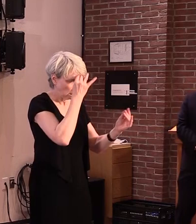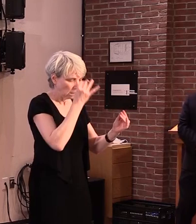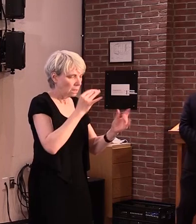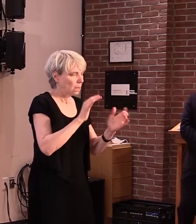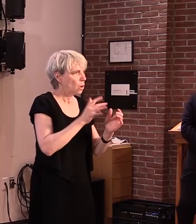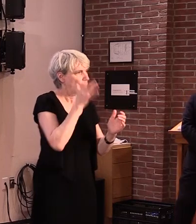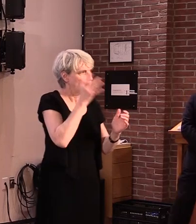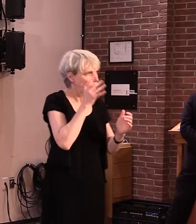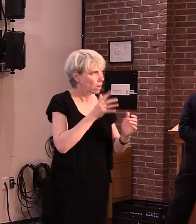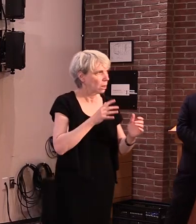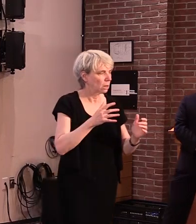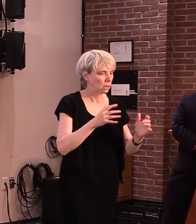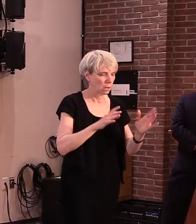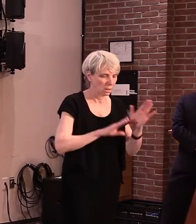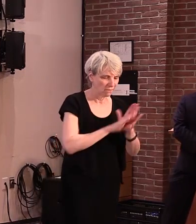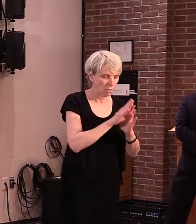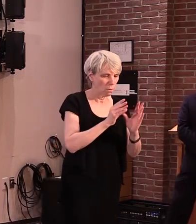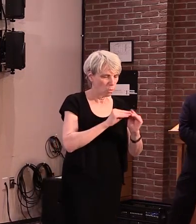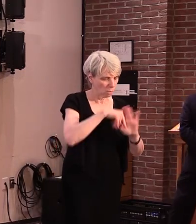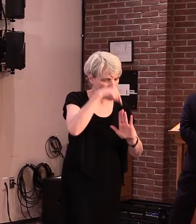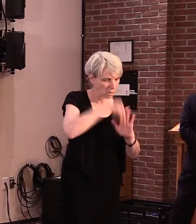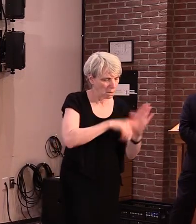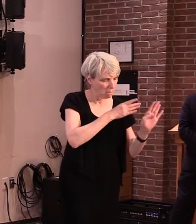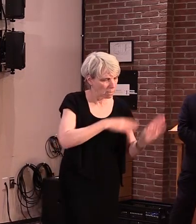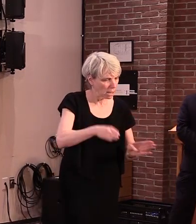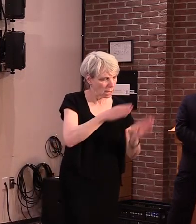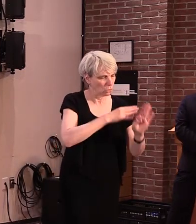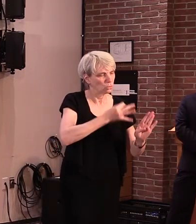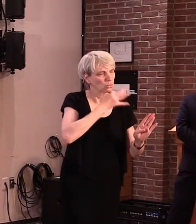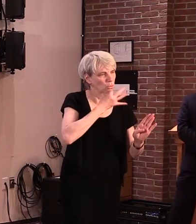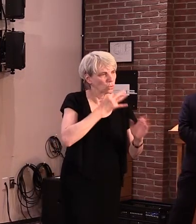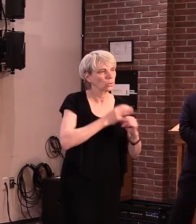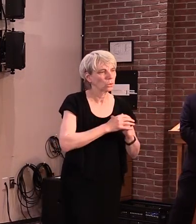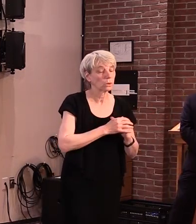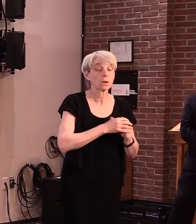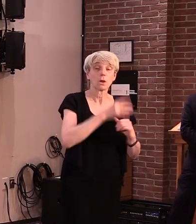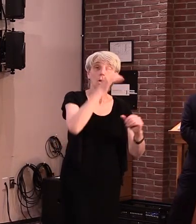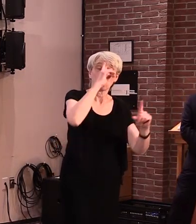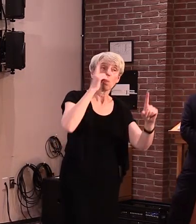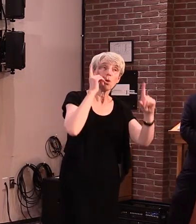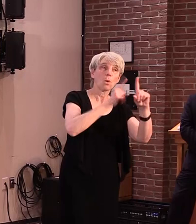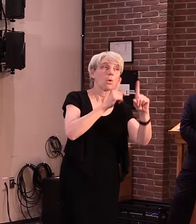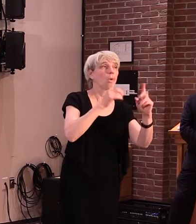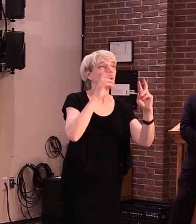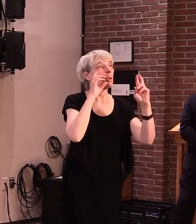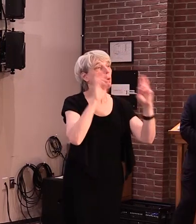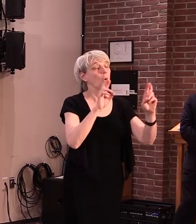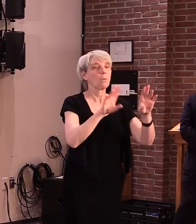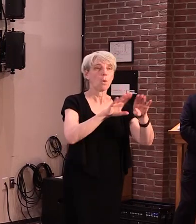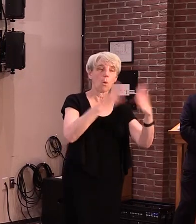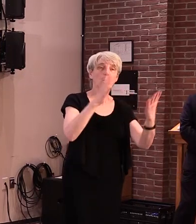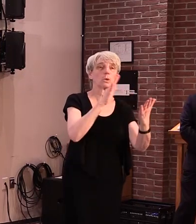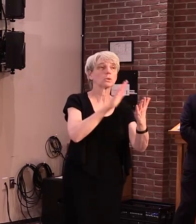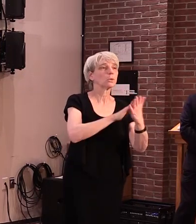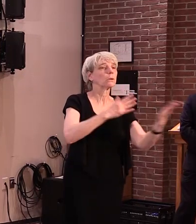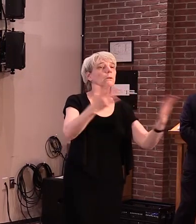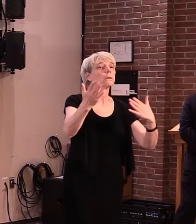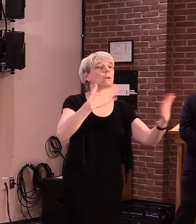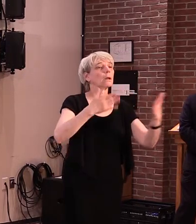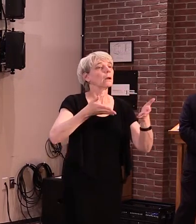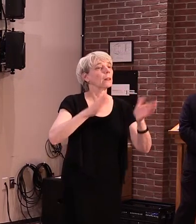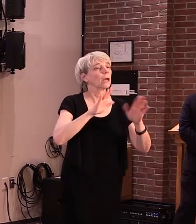in a pretty significant planning activity. So, you know, to our intention is to try to open school for in-person instruction as much as